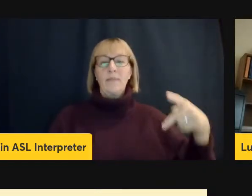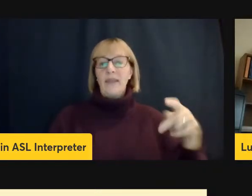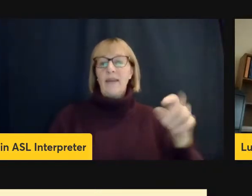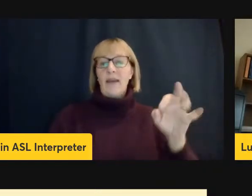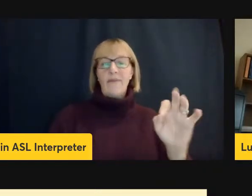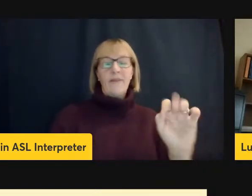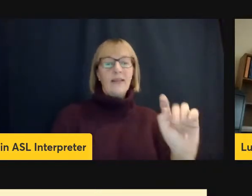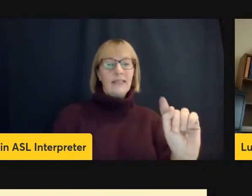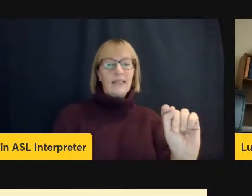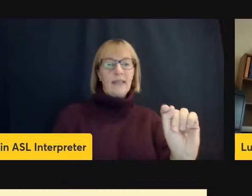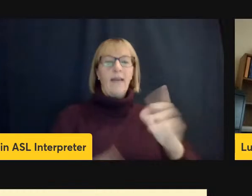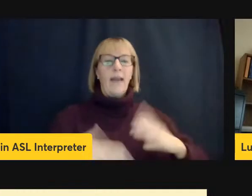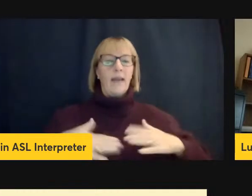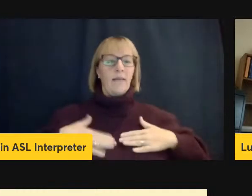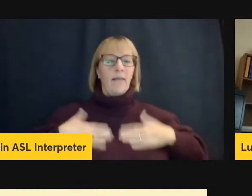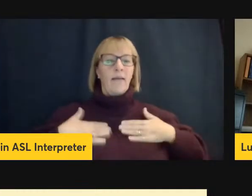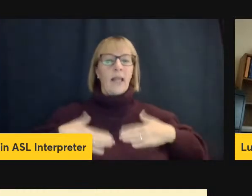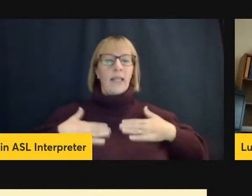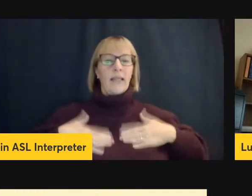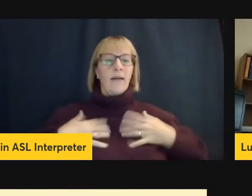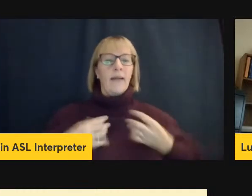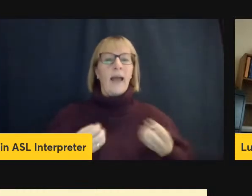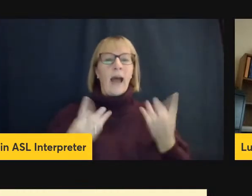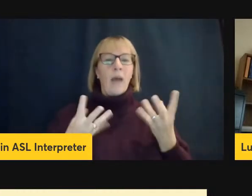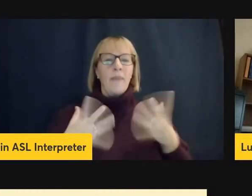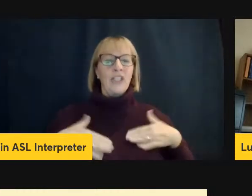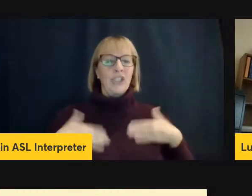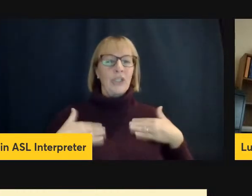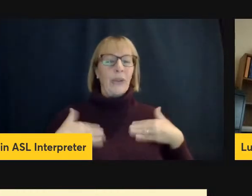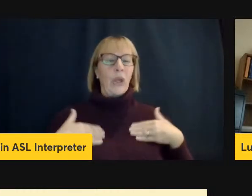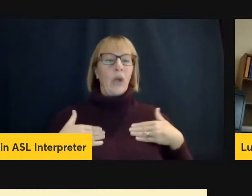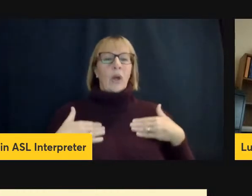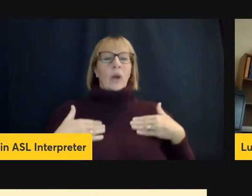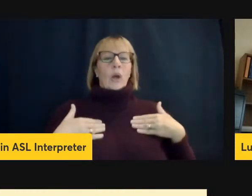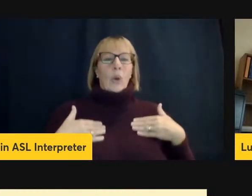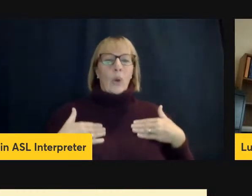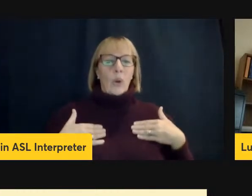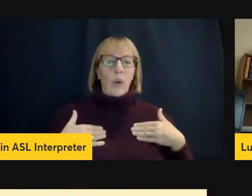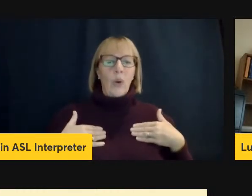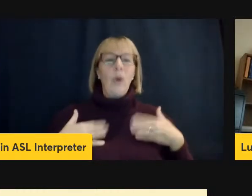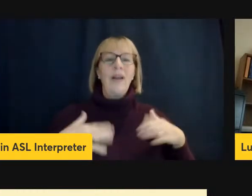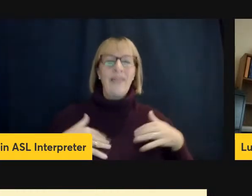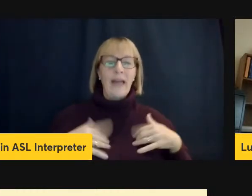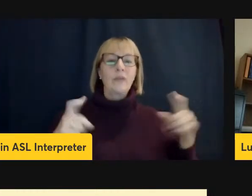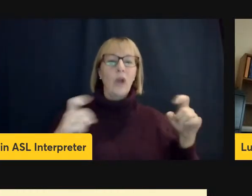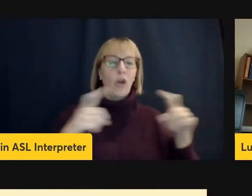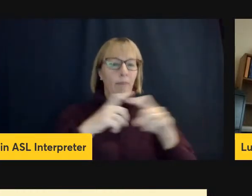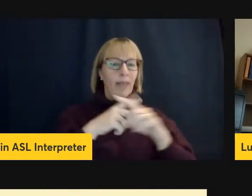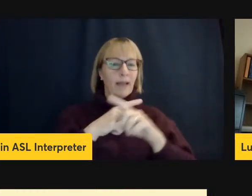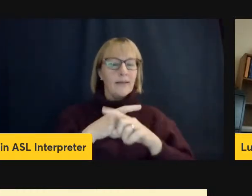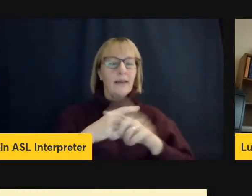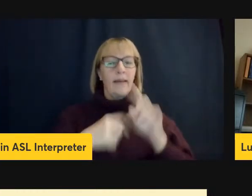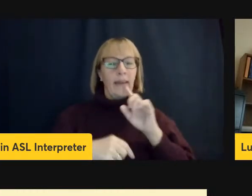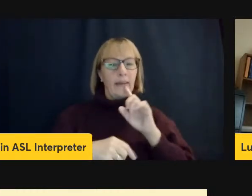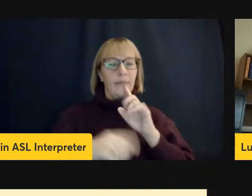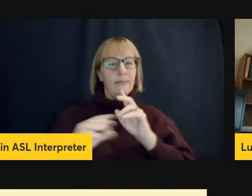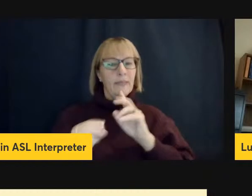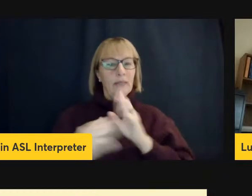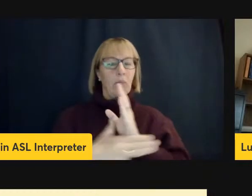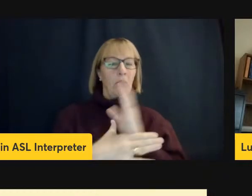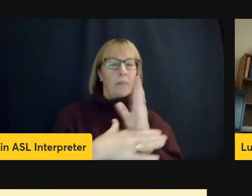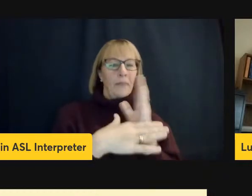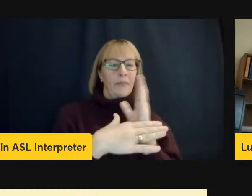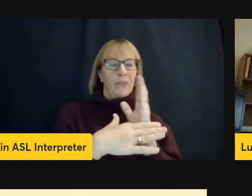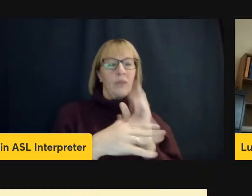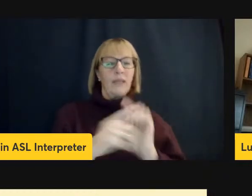lung capacity measurements is a complex one, and it really gained authority by moving between